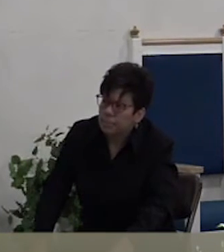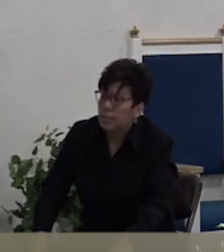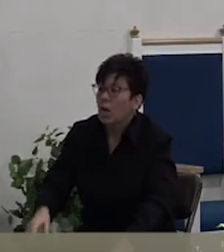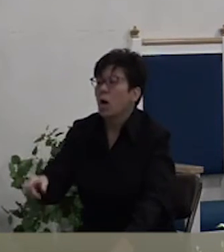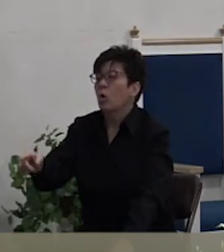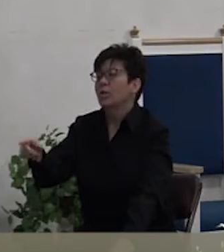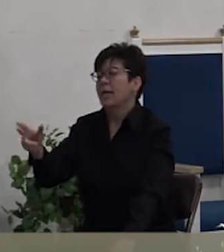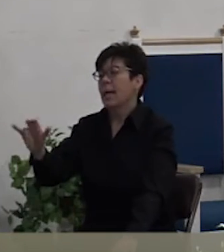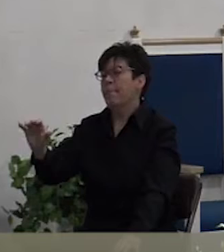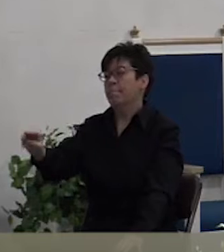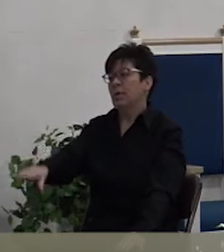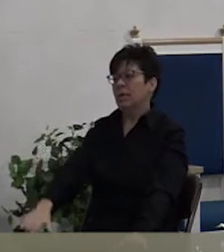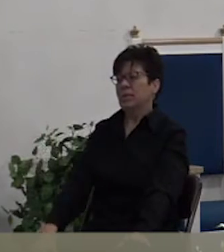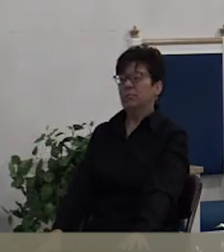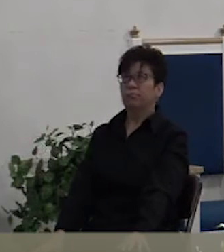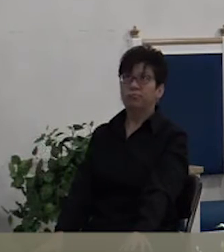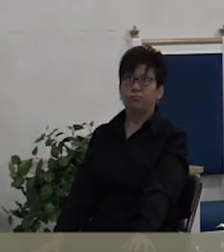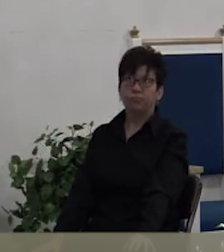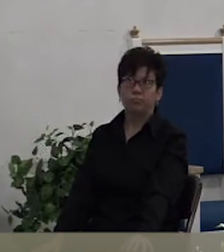it's him.